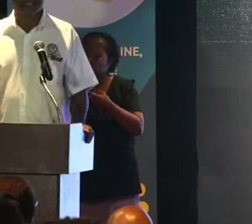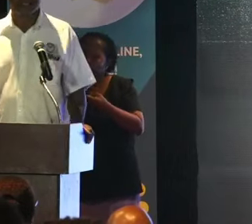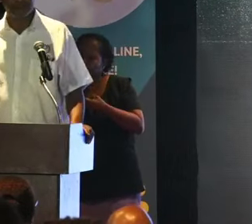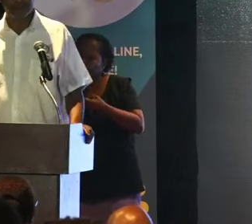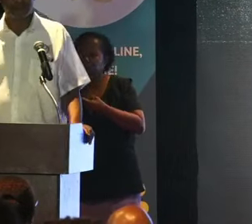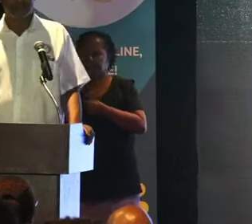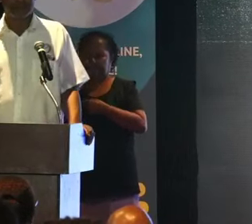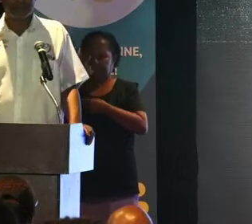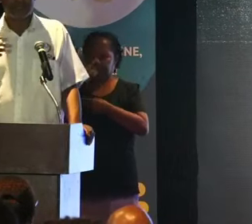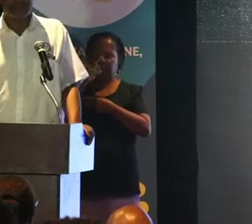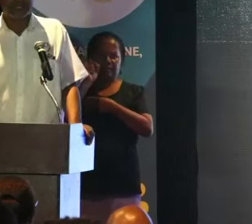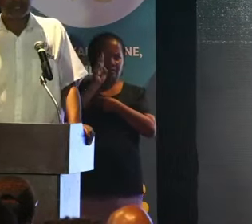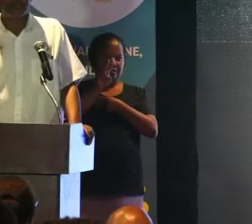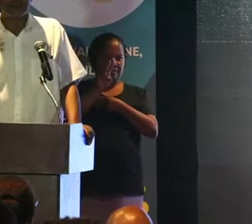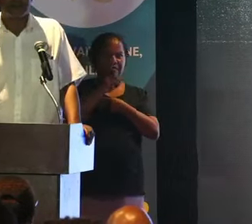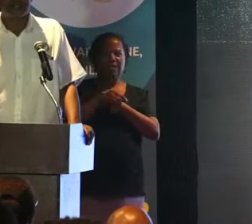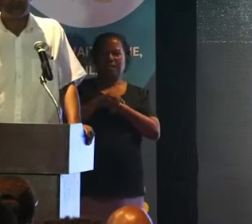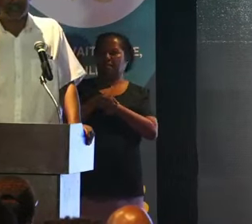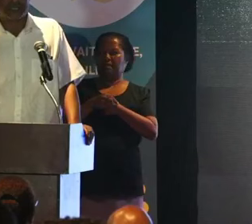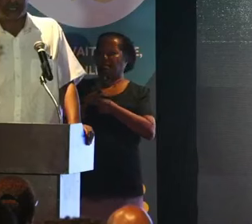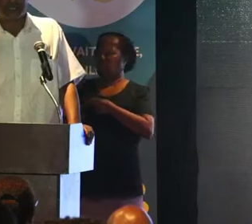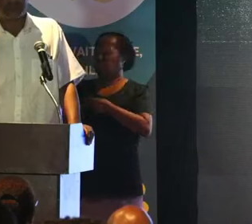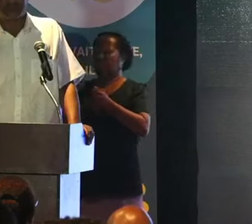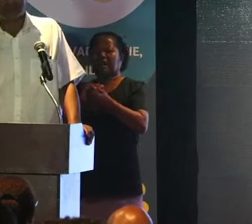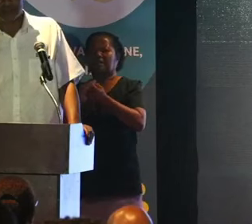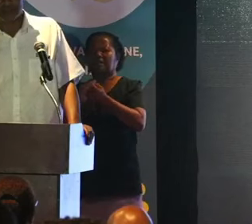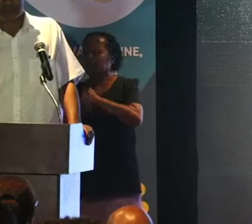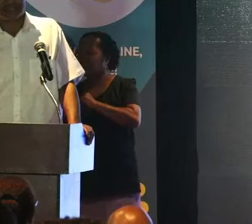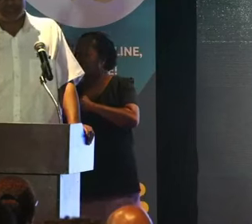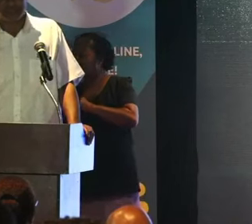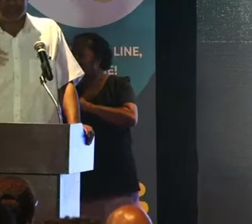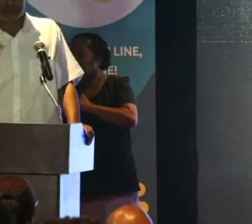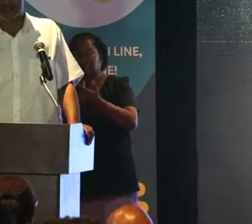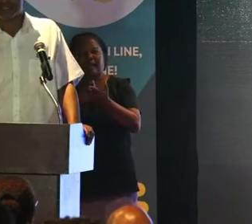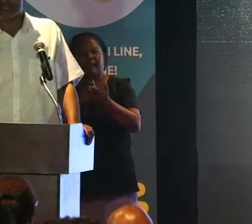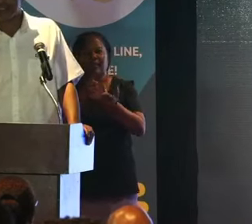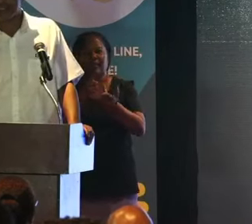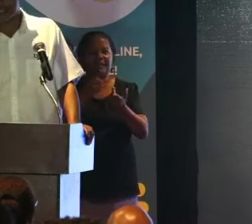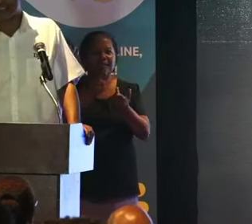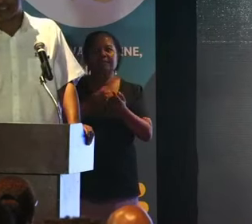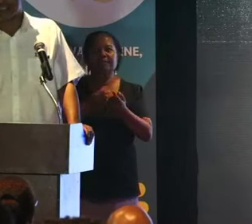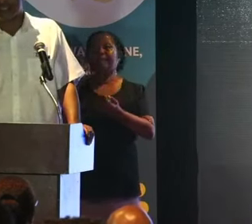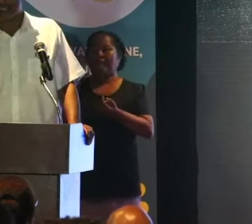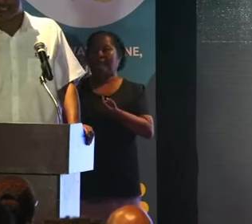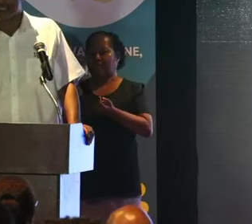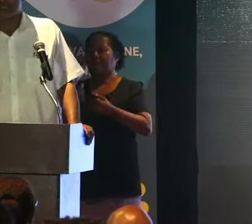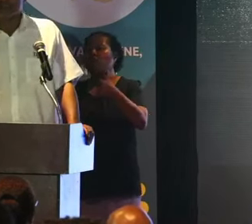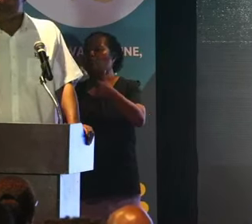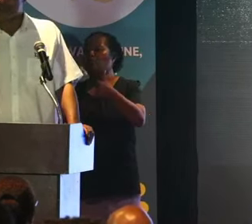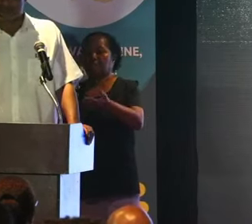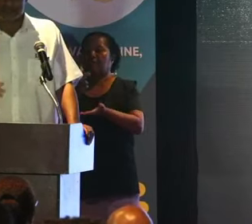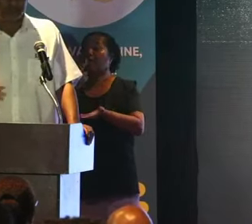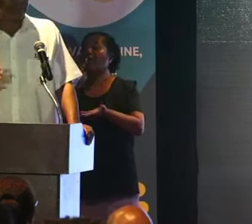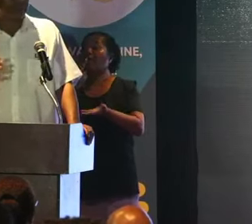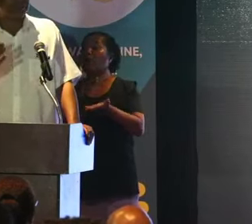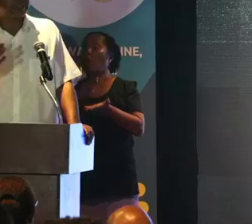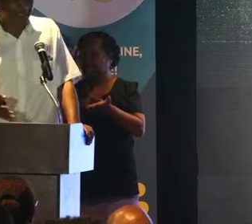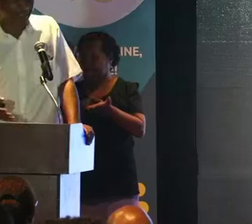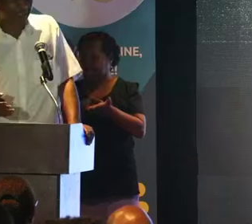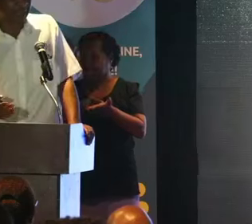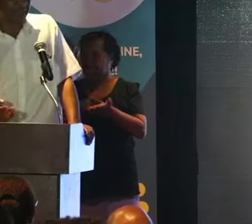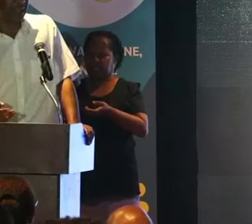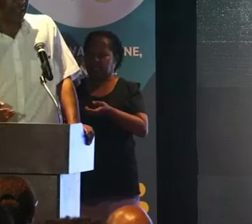very, when they see that, oh, one company is doing, you know, has a good reputation, they always want to. You've